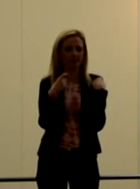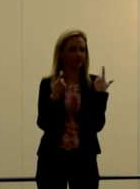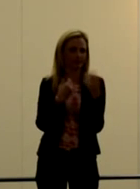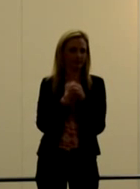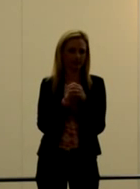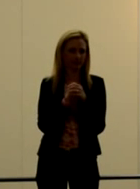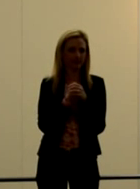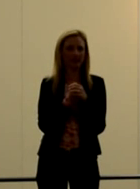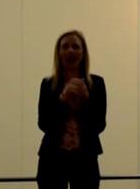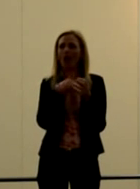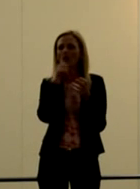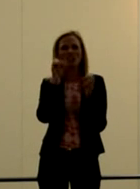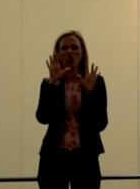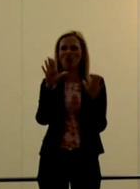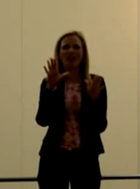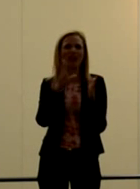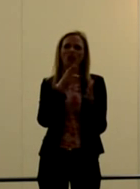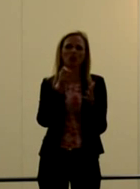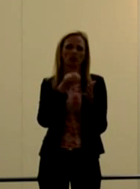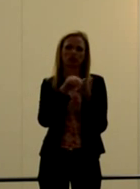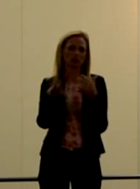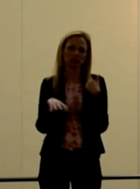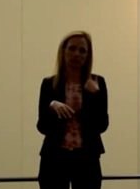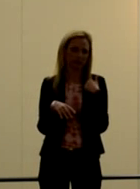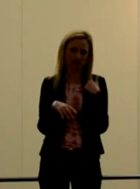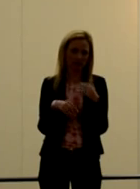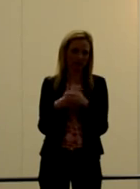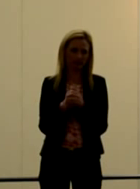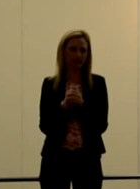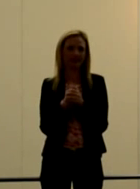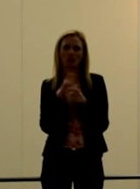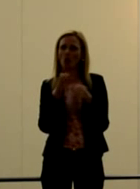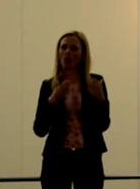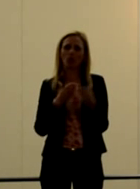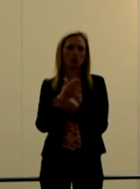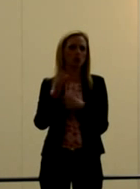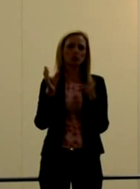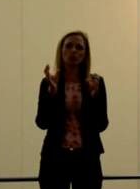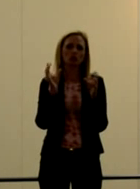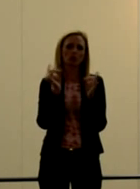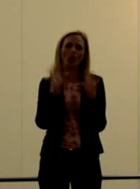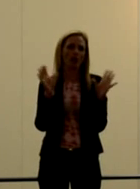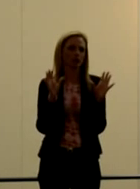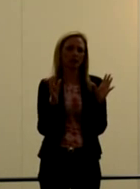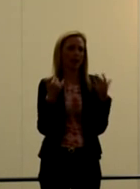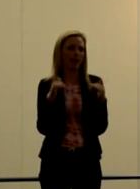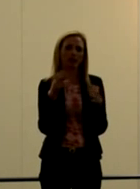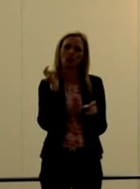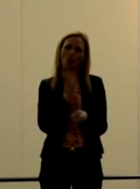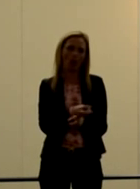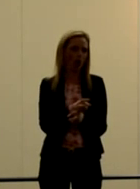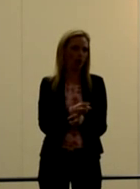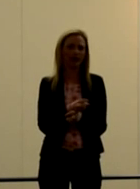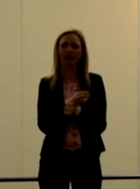I had lots of dreams. I wasn't great as a high school student. I was going through too